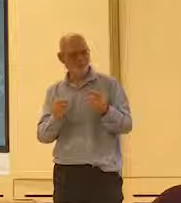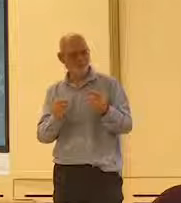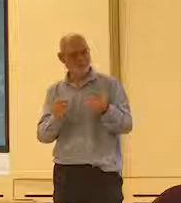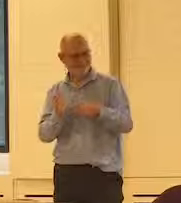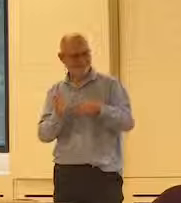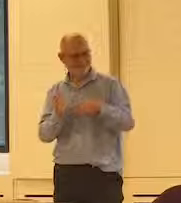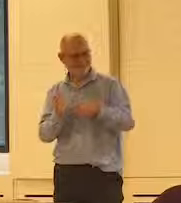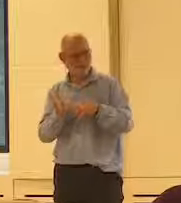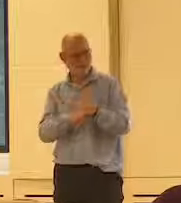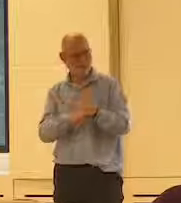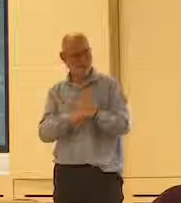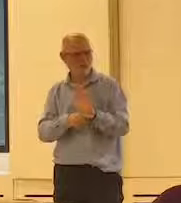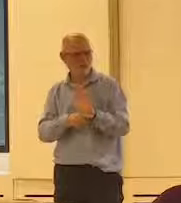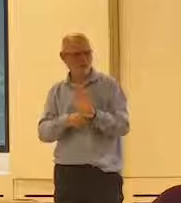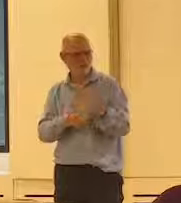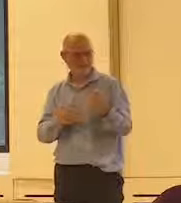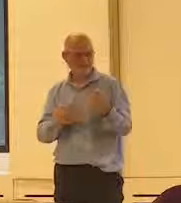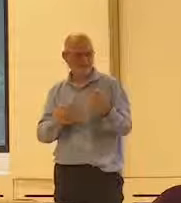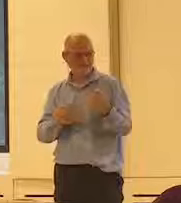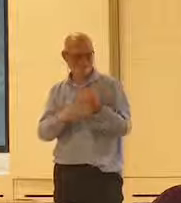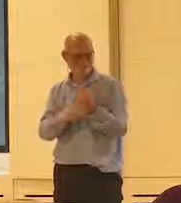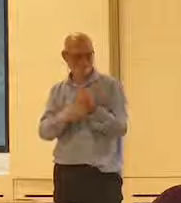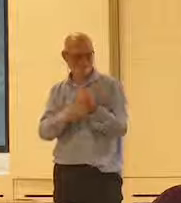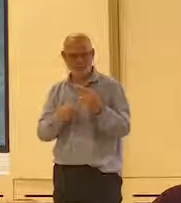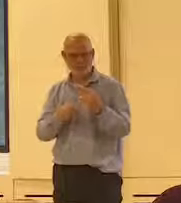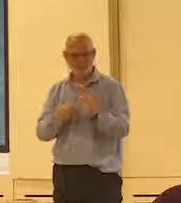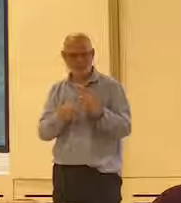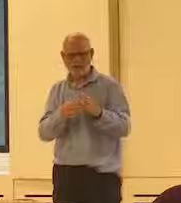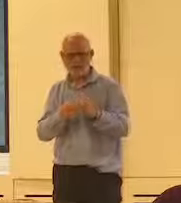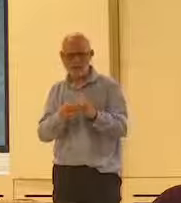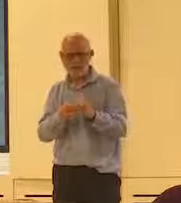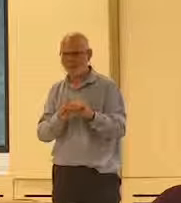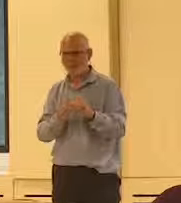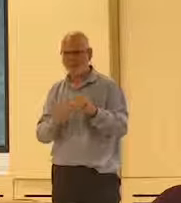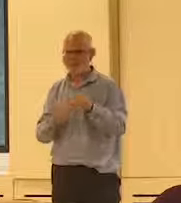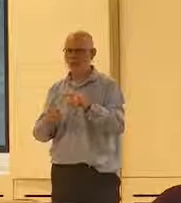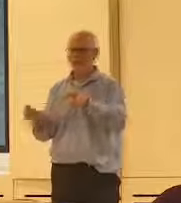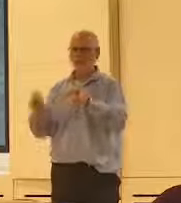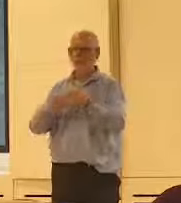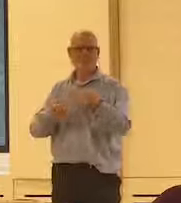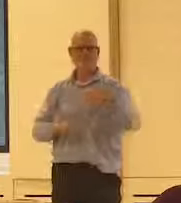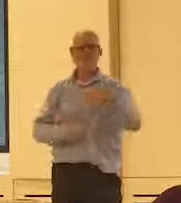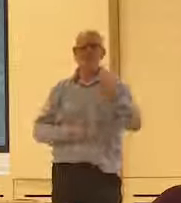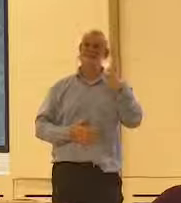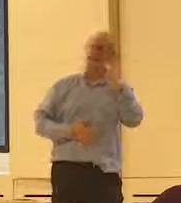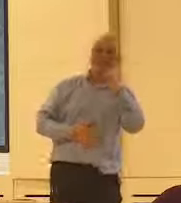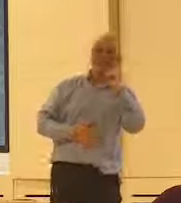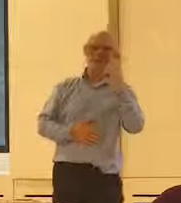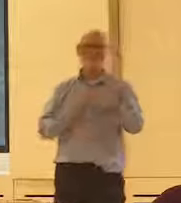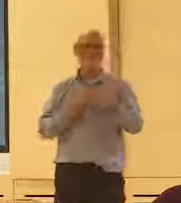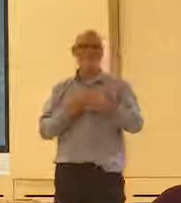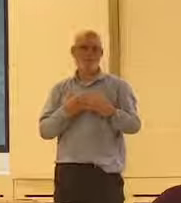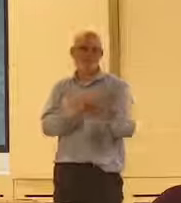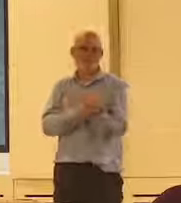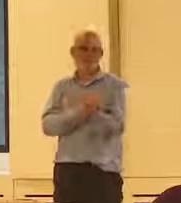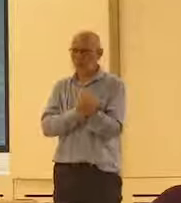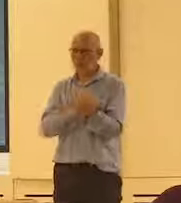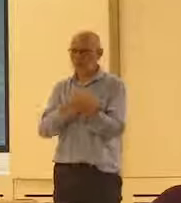Yeah, a bit like the Child show, where they talk about relationship problems, etc.